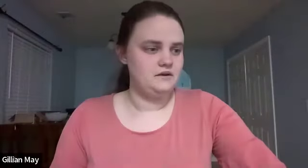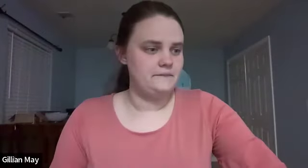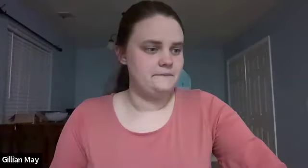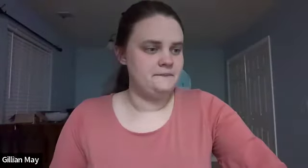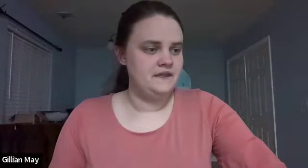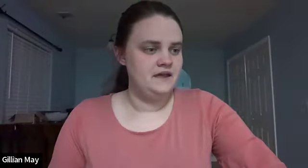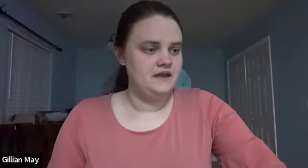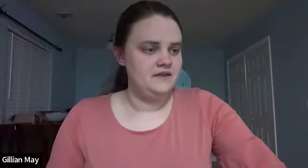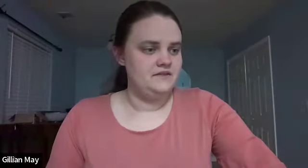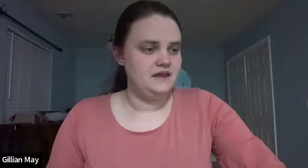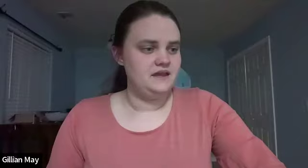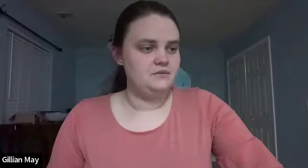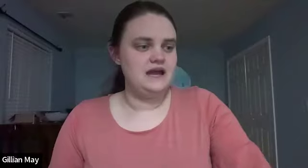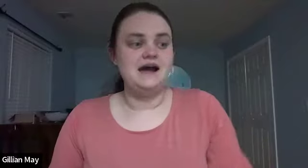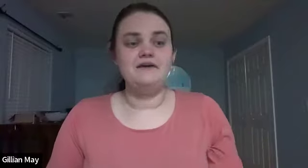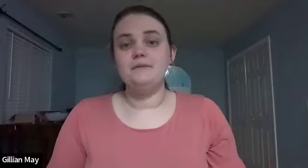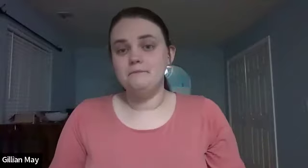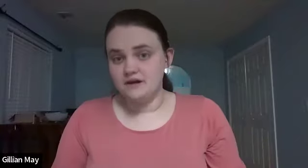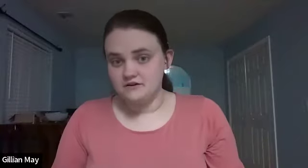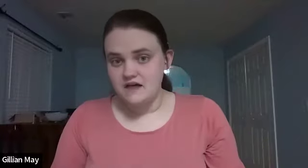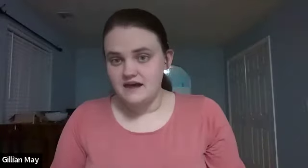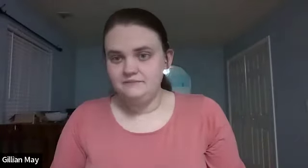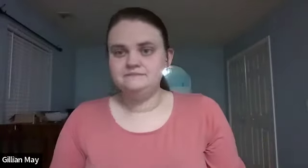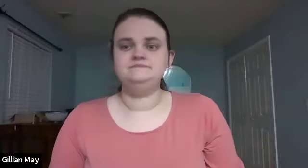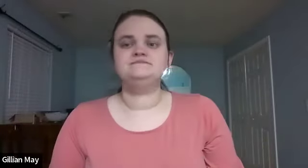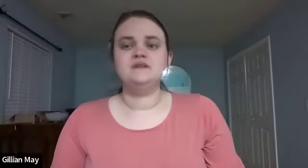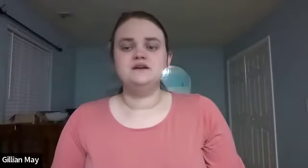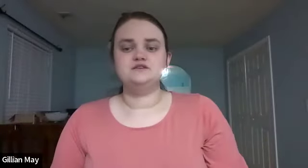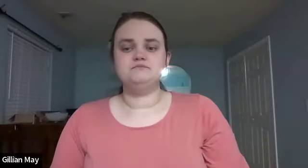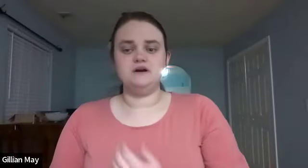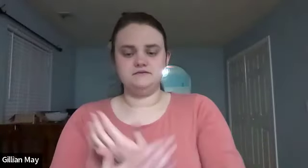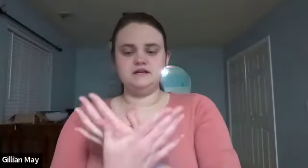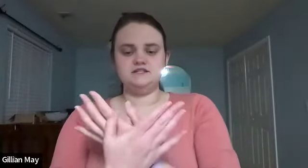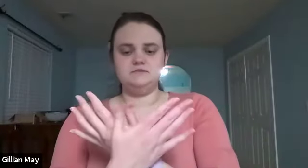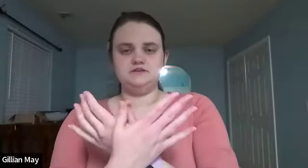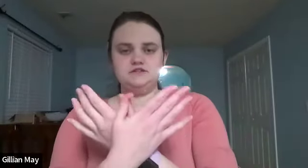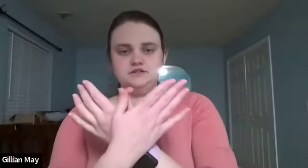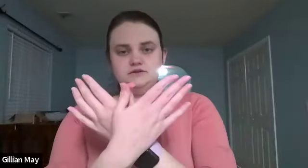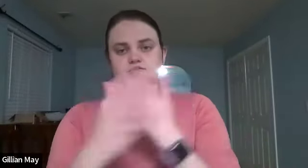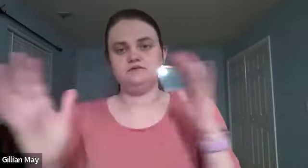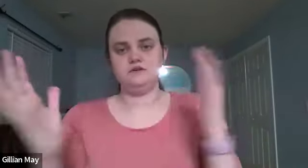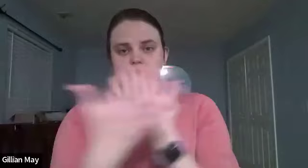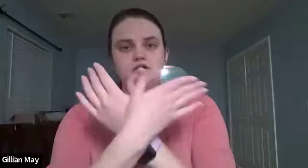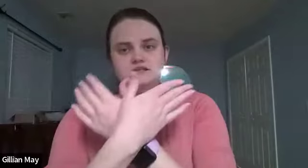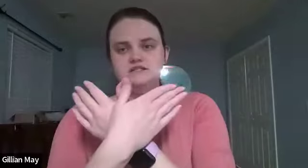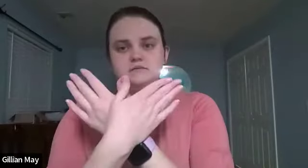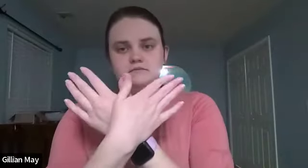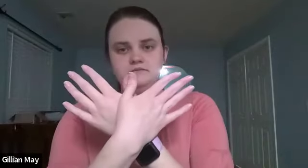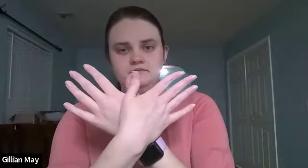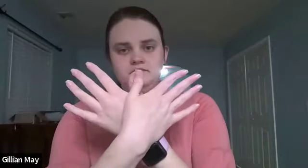Okay. Then we have butterfly. So butterfly is going to be your 2, you're going to like cross them